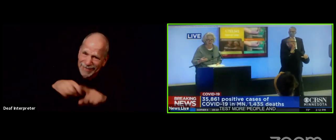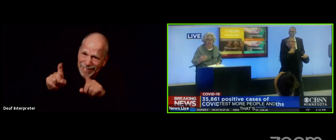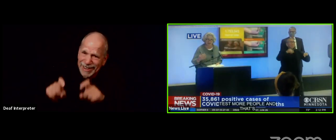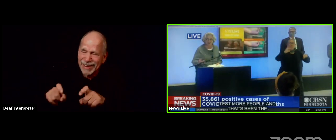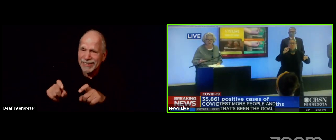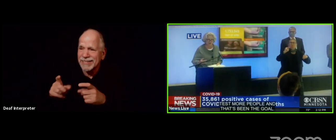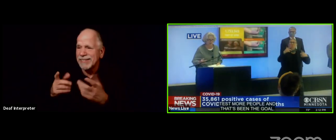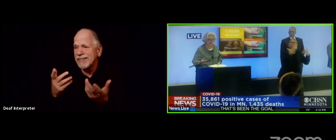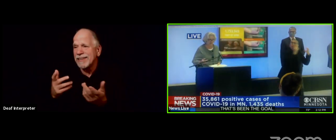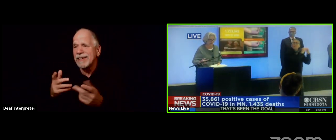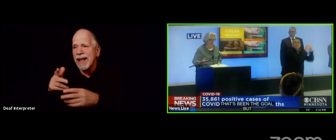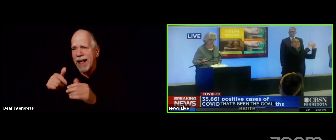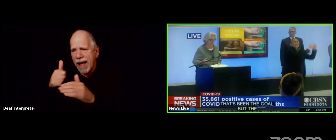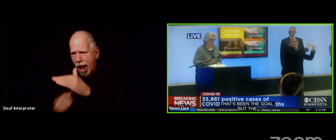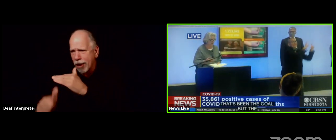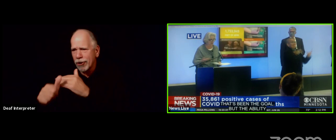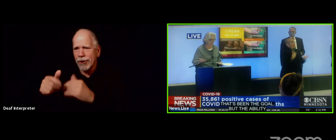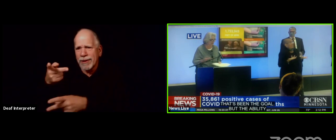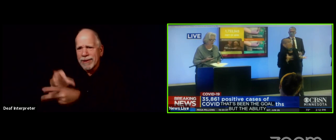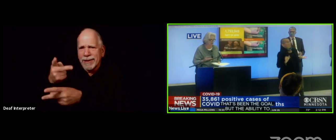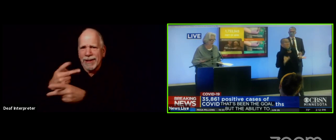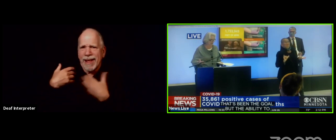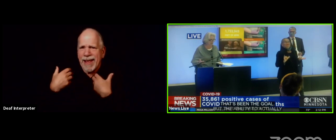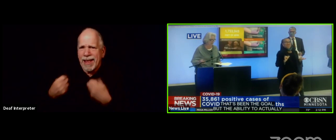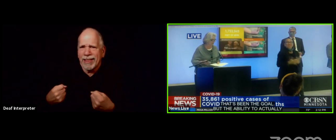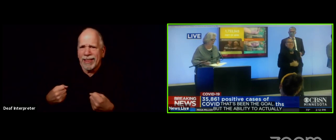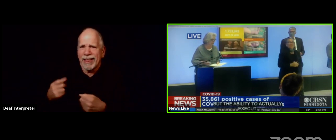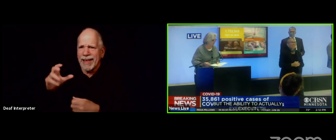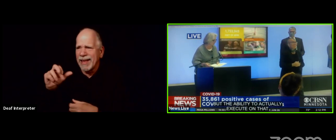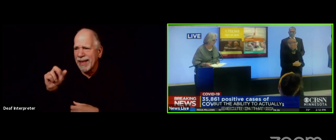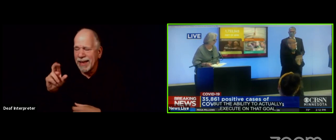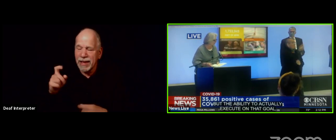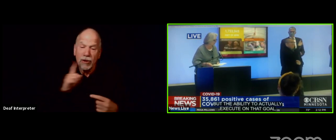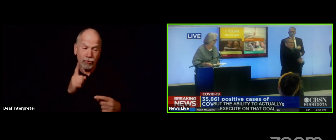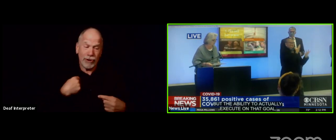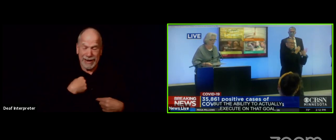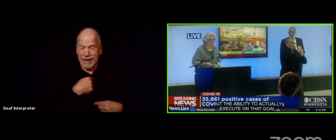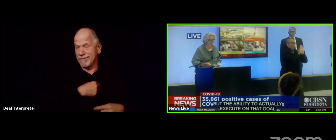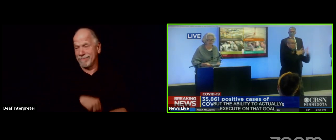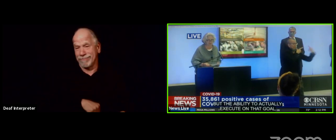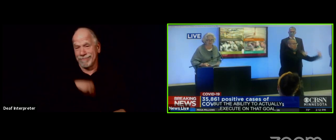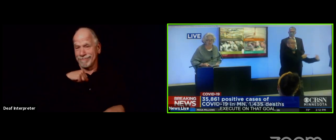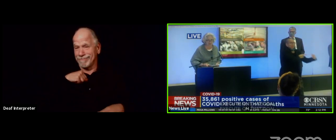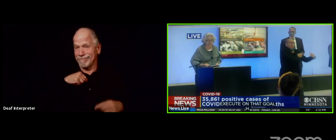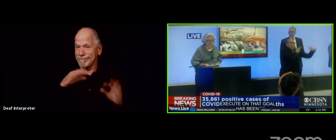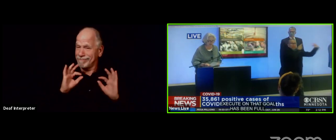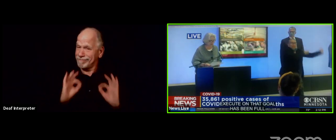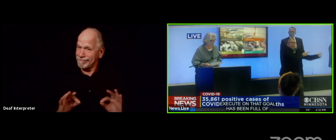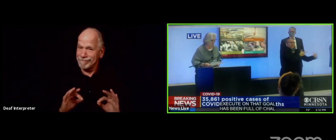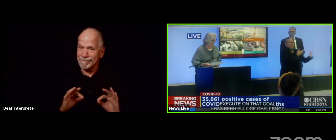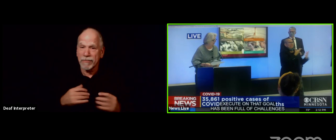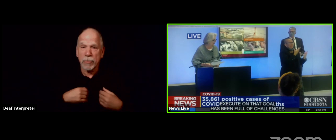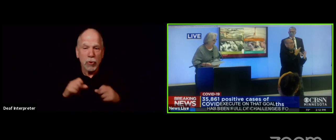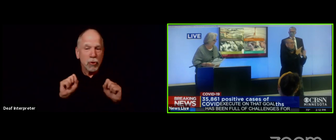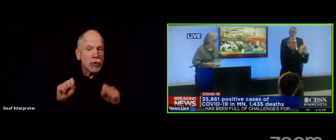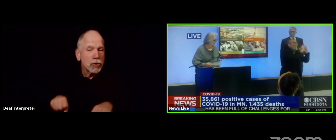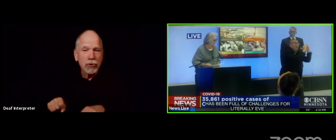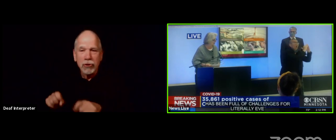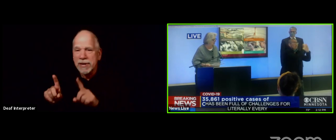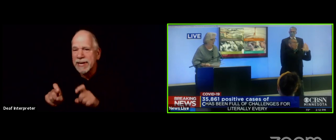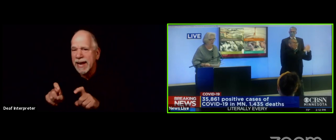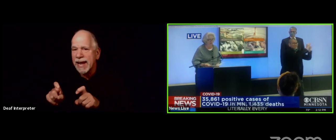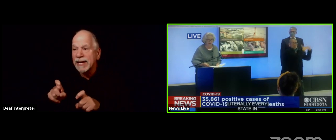actually execute on that goal has been full of challenges for literally every state in the country. I think our